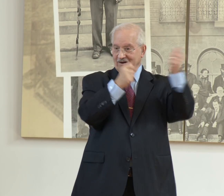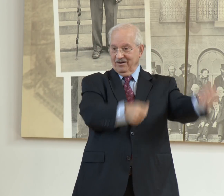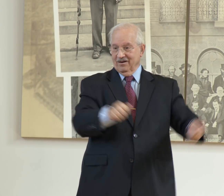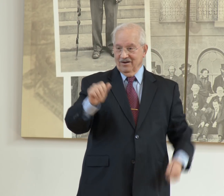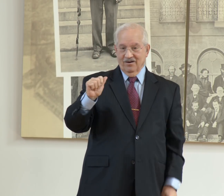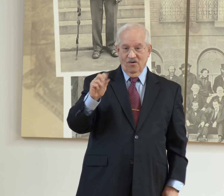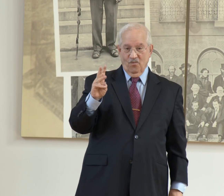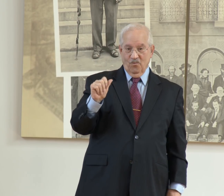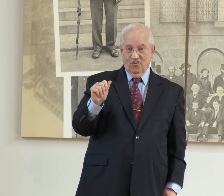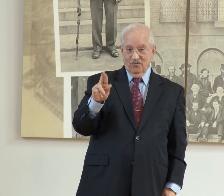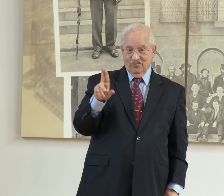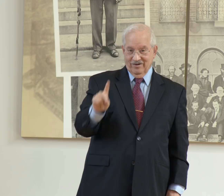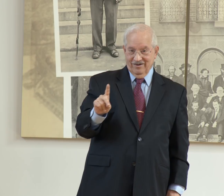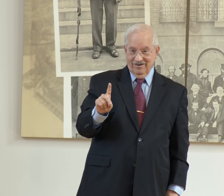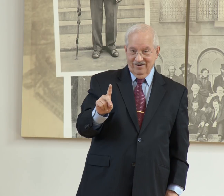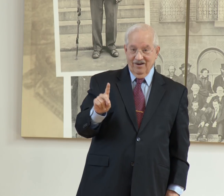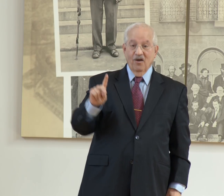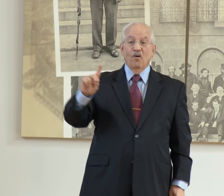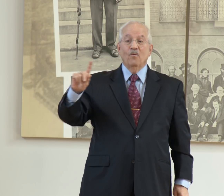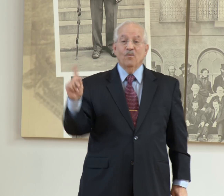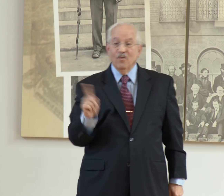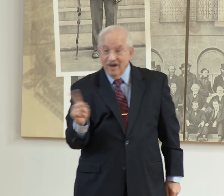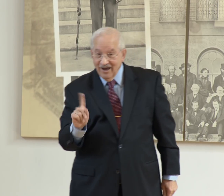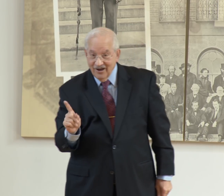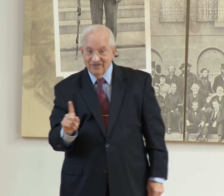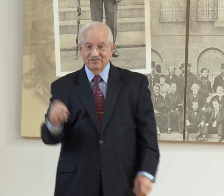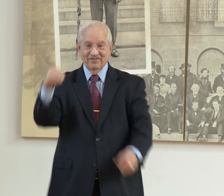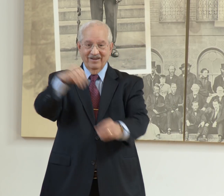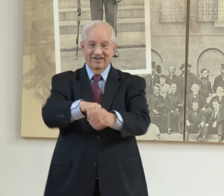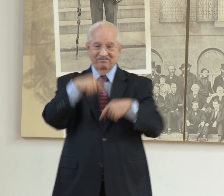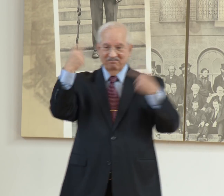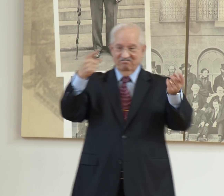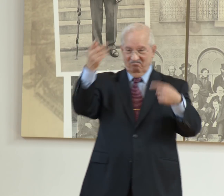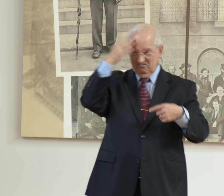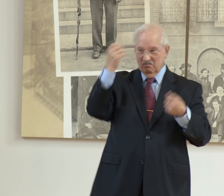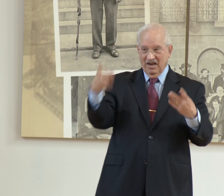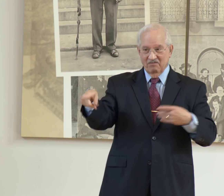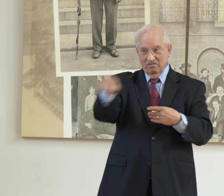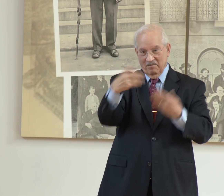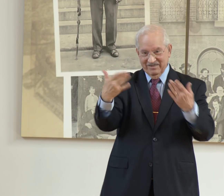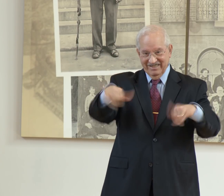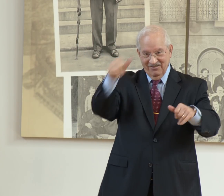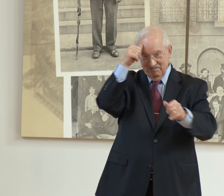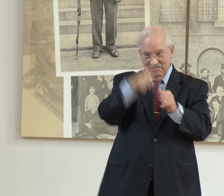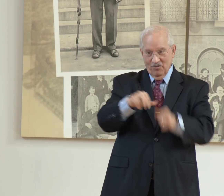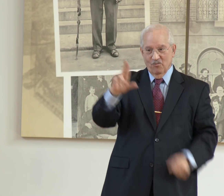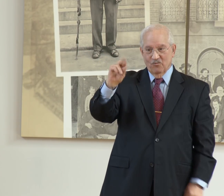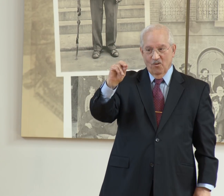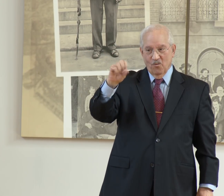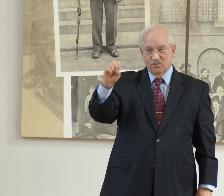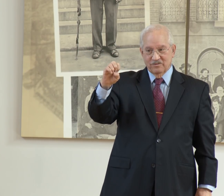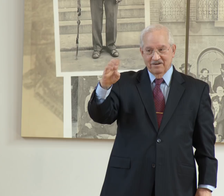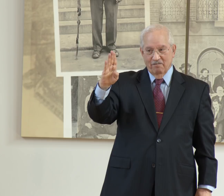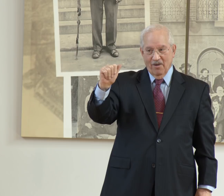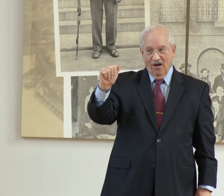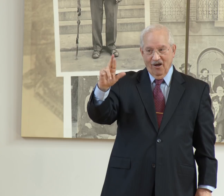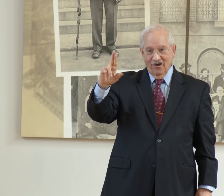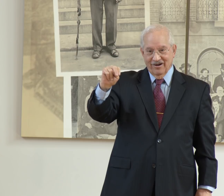the NTD Lifetime Achievement Award that happened in the Rose Barn